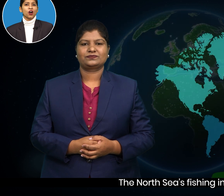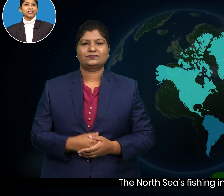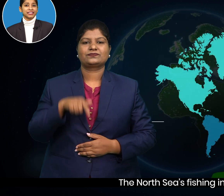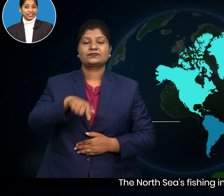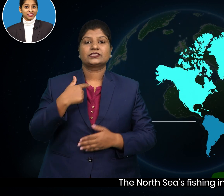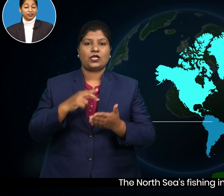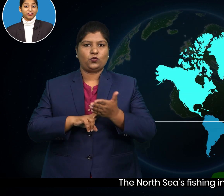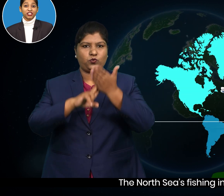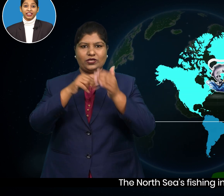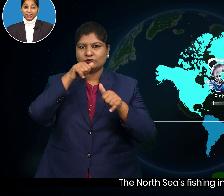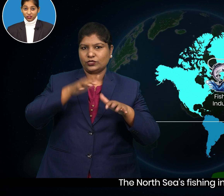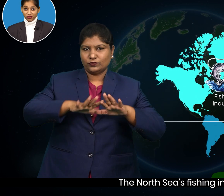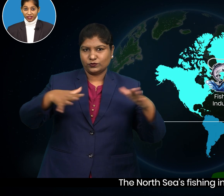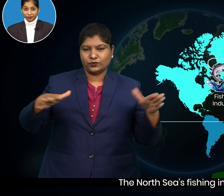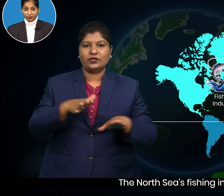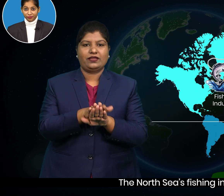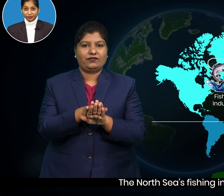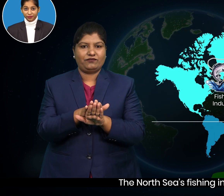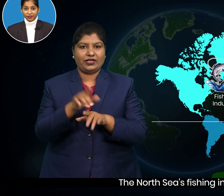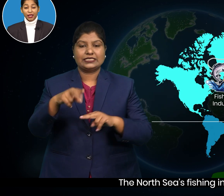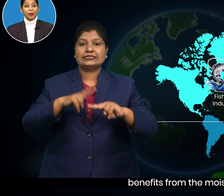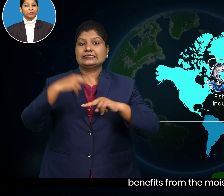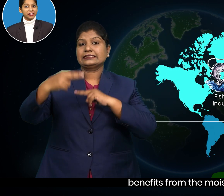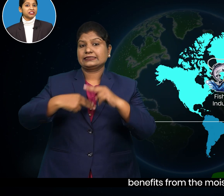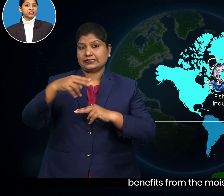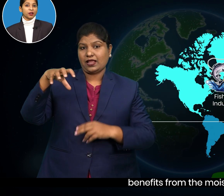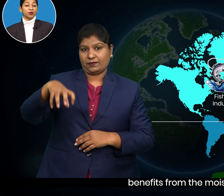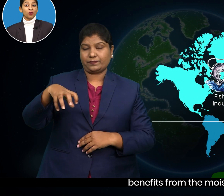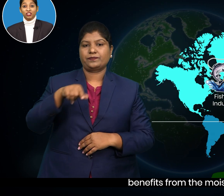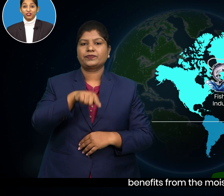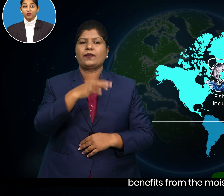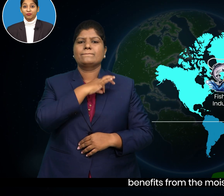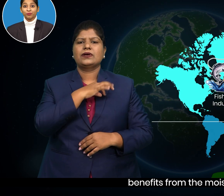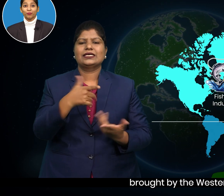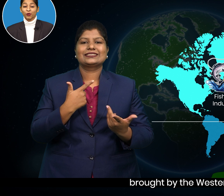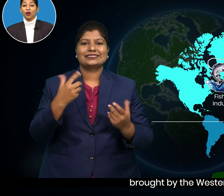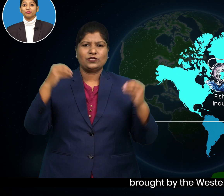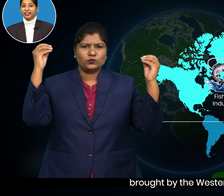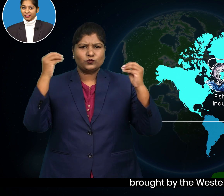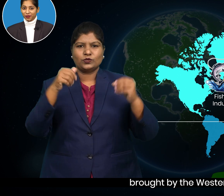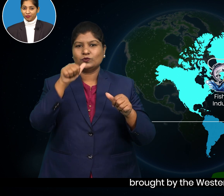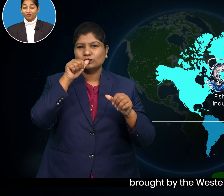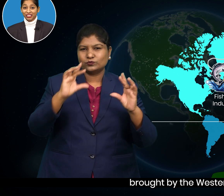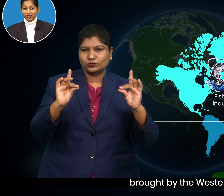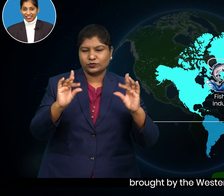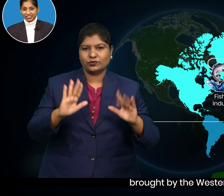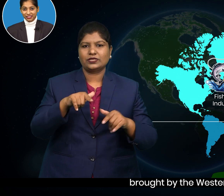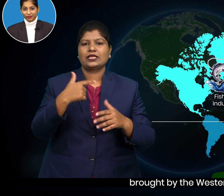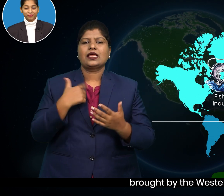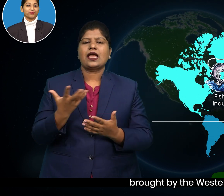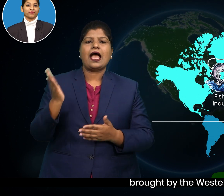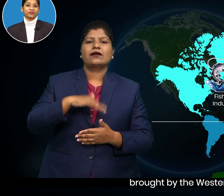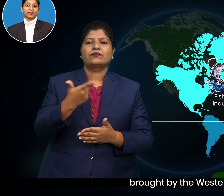The North Sea's fishing industry benefits from the moisture brought by the